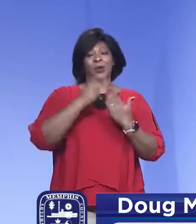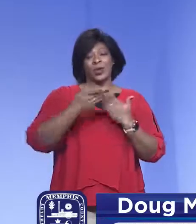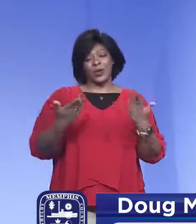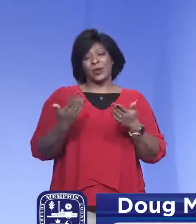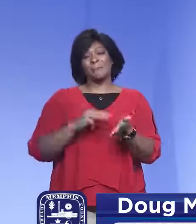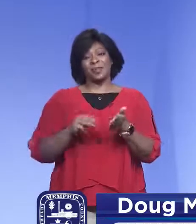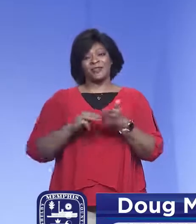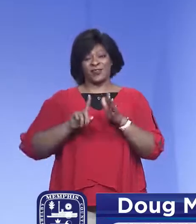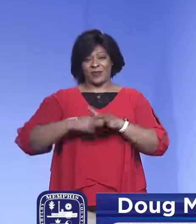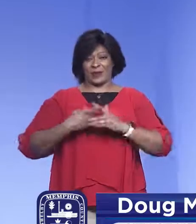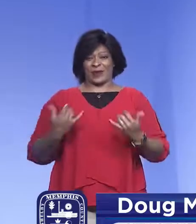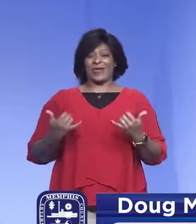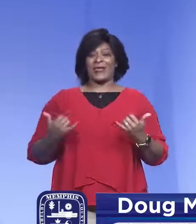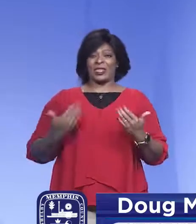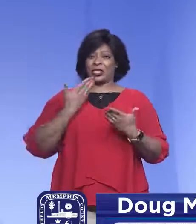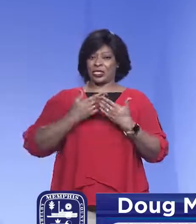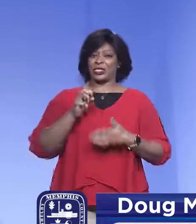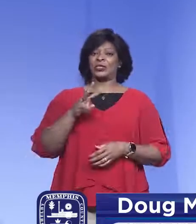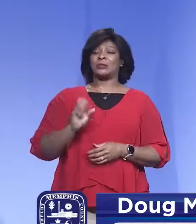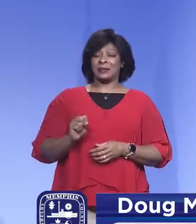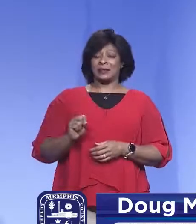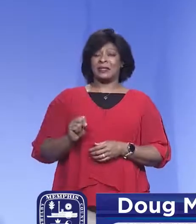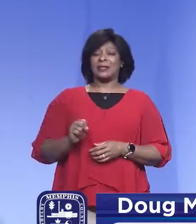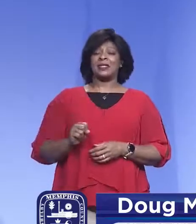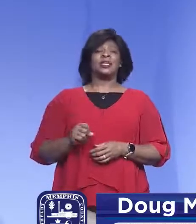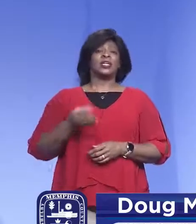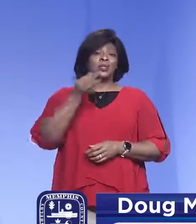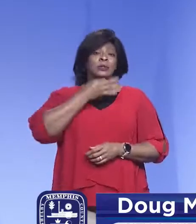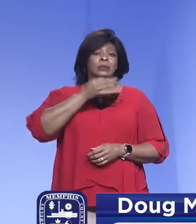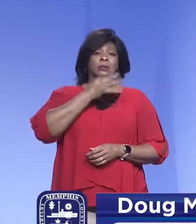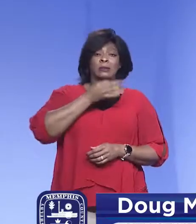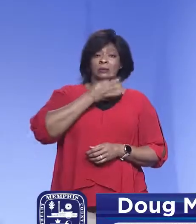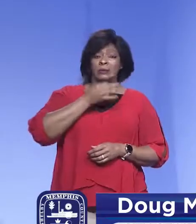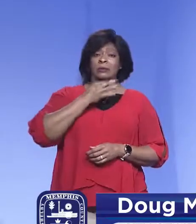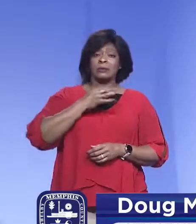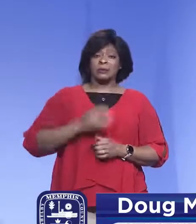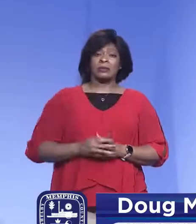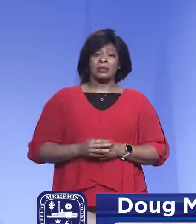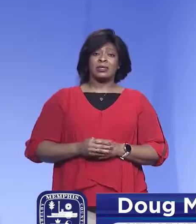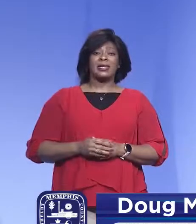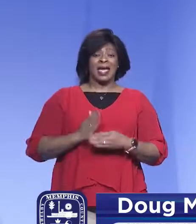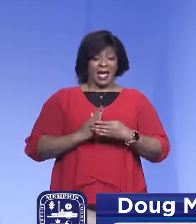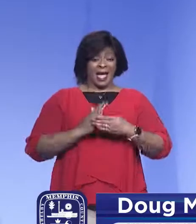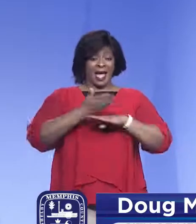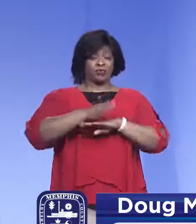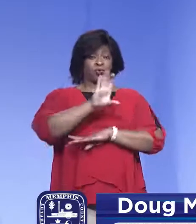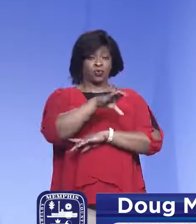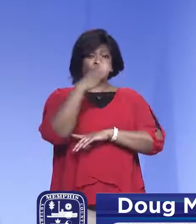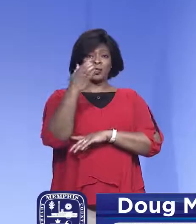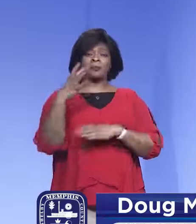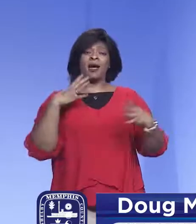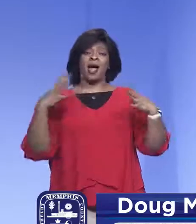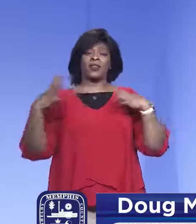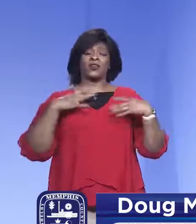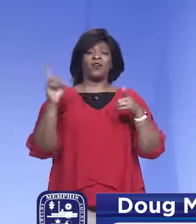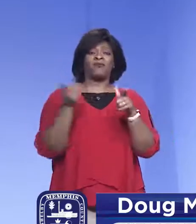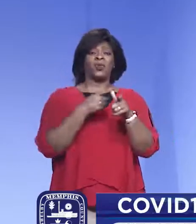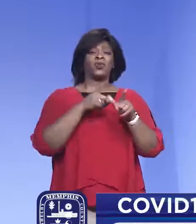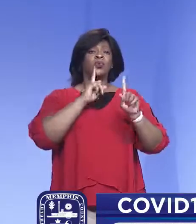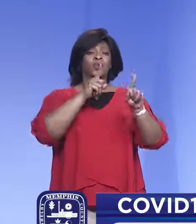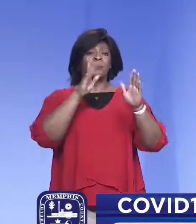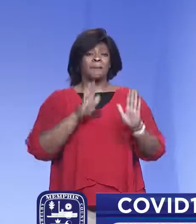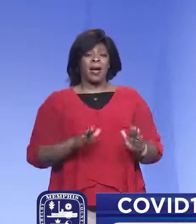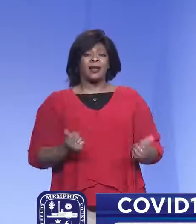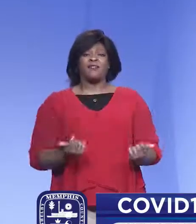in Memphis and Shelby County. And very soon, immediately after the Christmas holiday, our first responders will